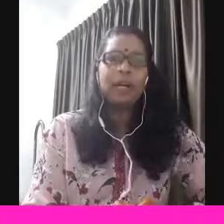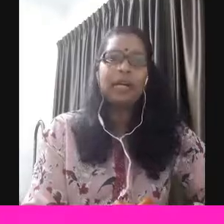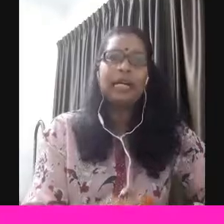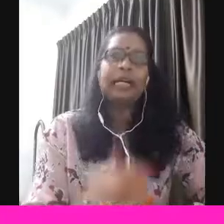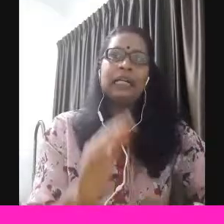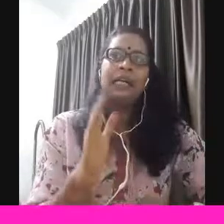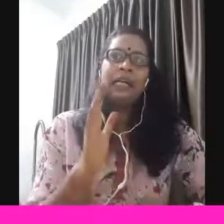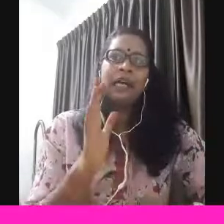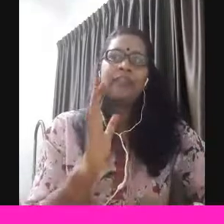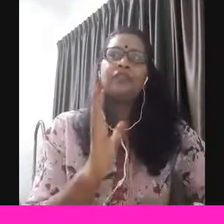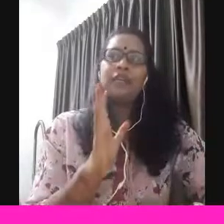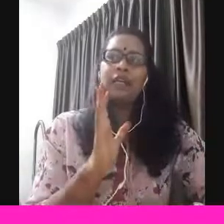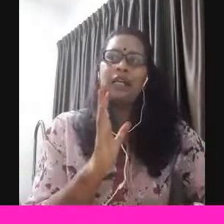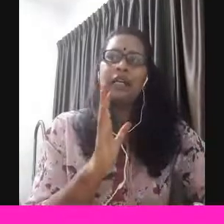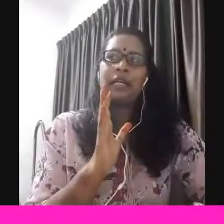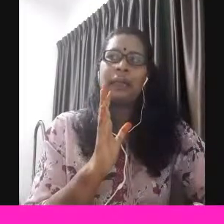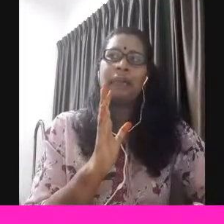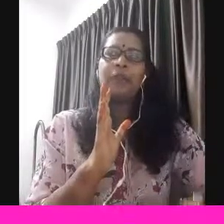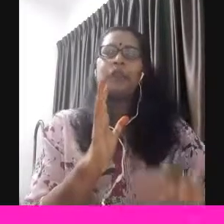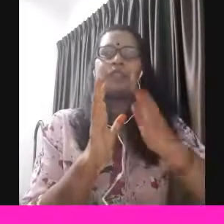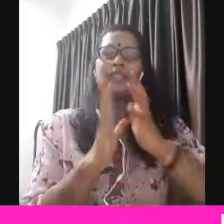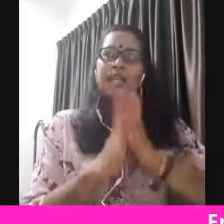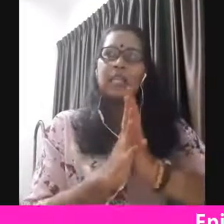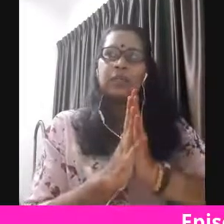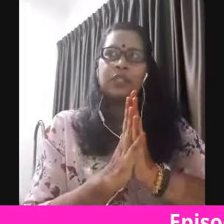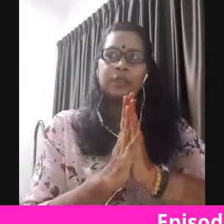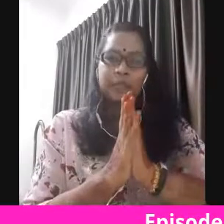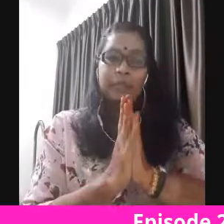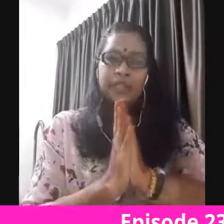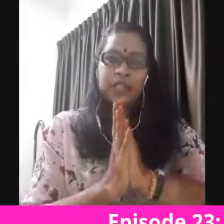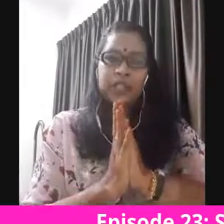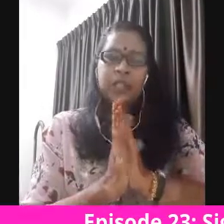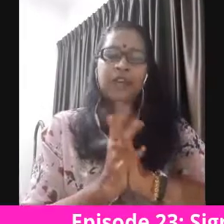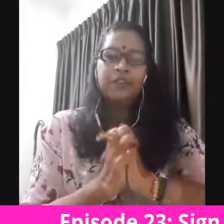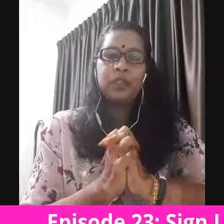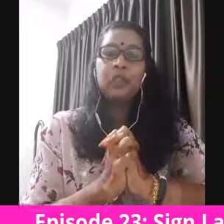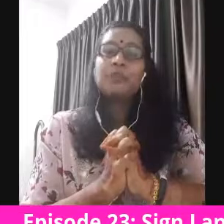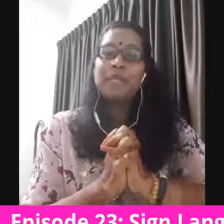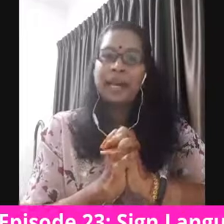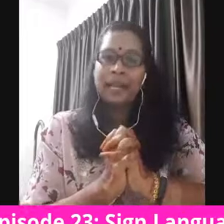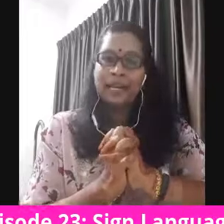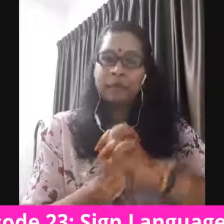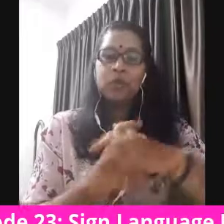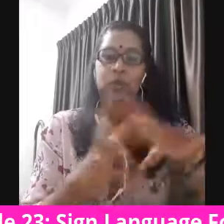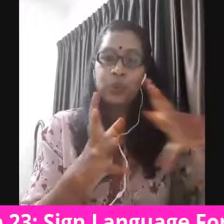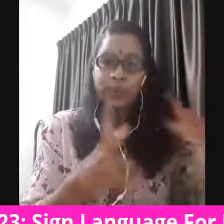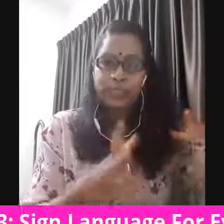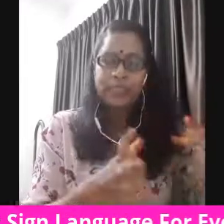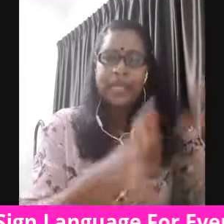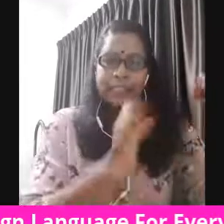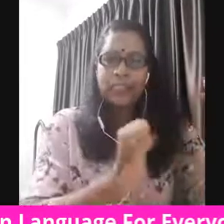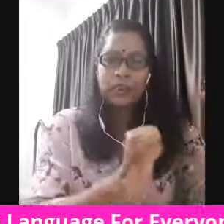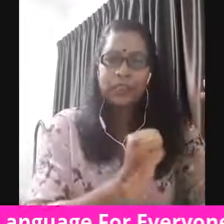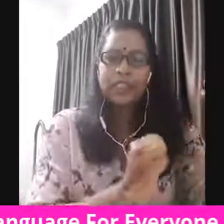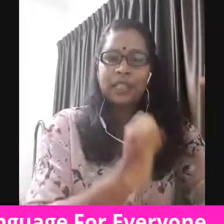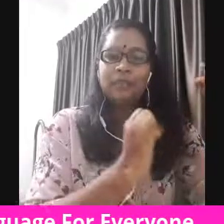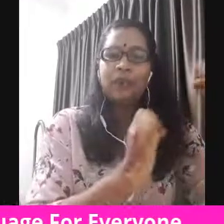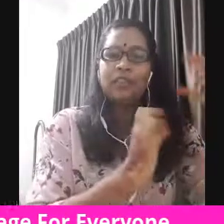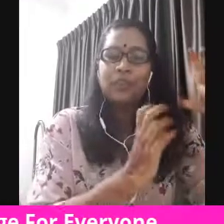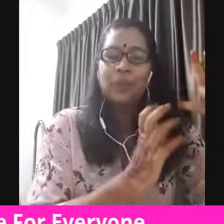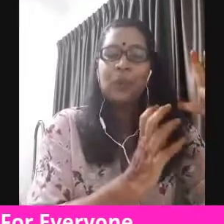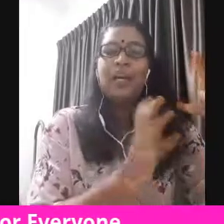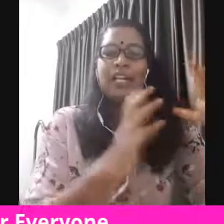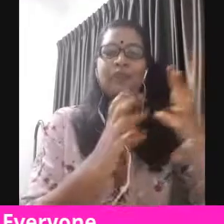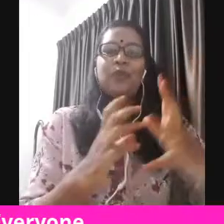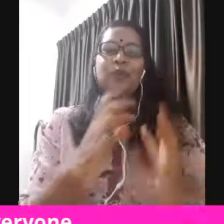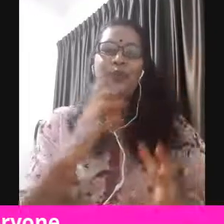problem. Actually, for sign language in Malaysia, we use BIM. So these students, they will